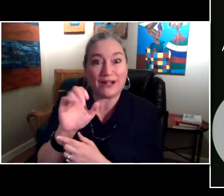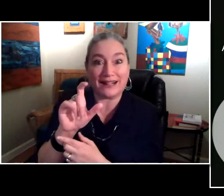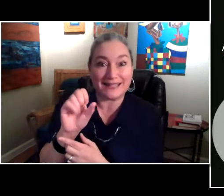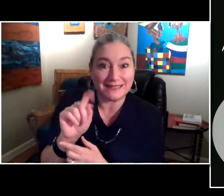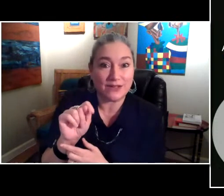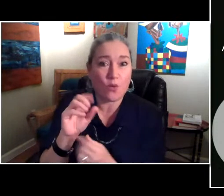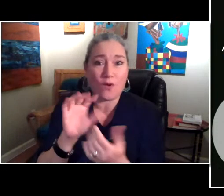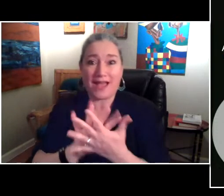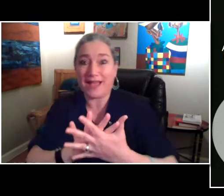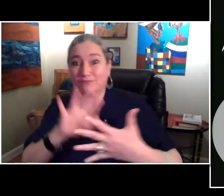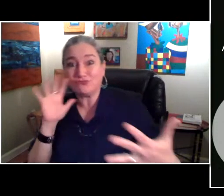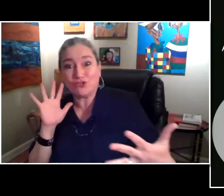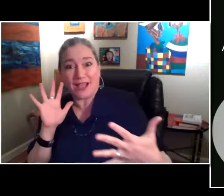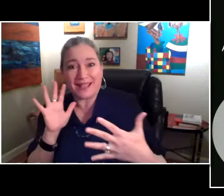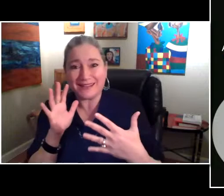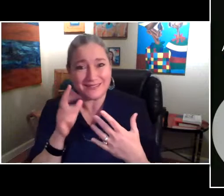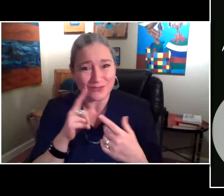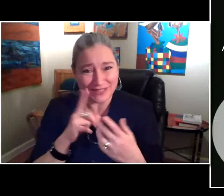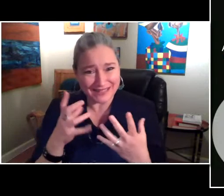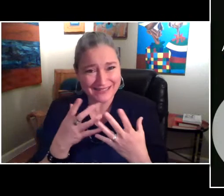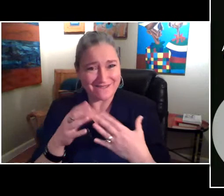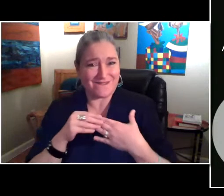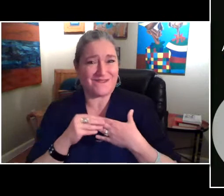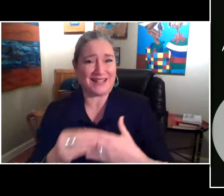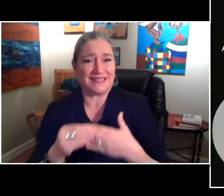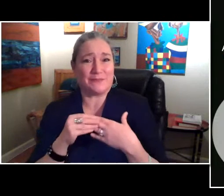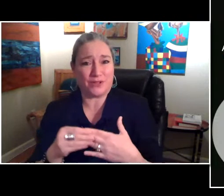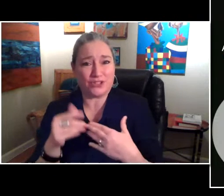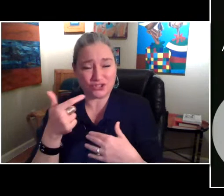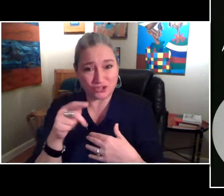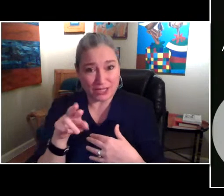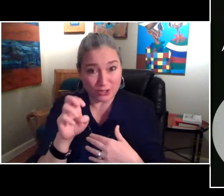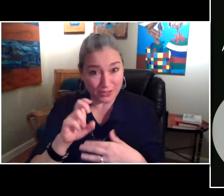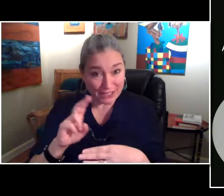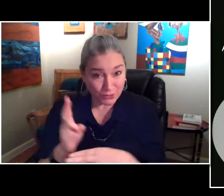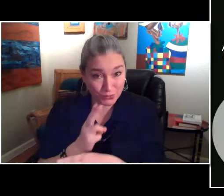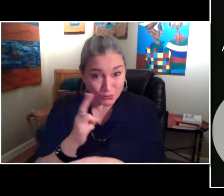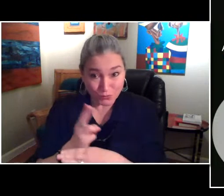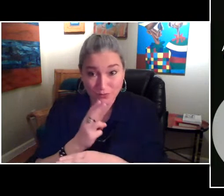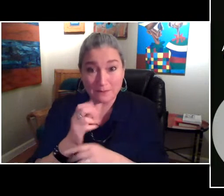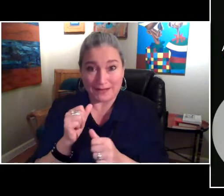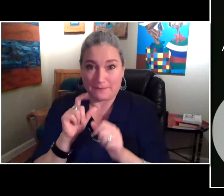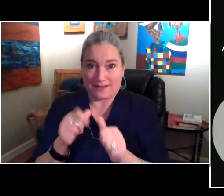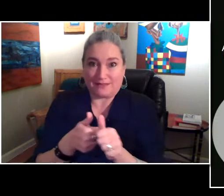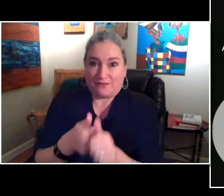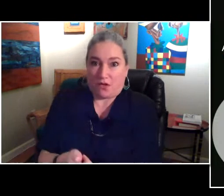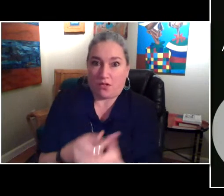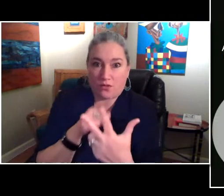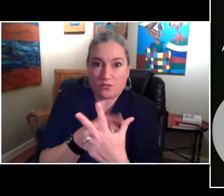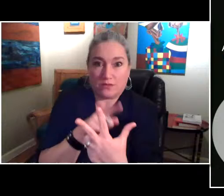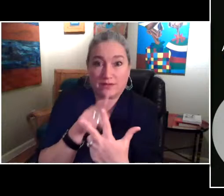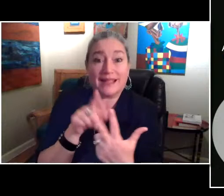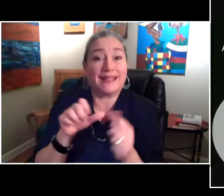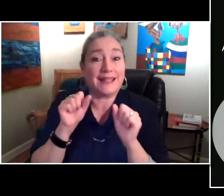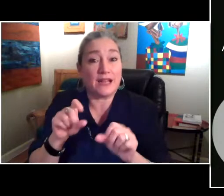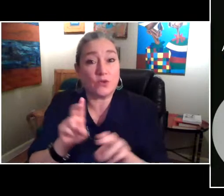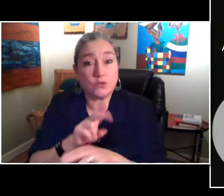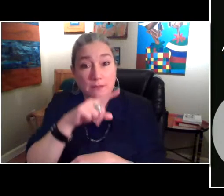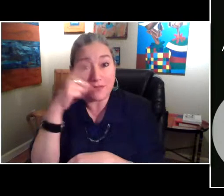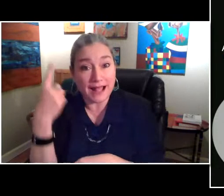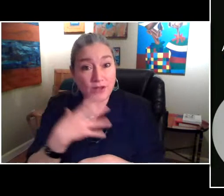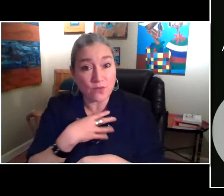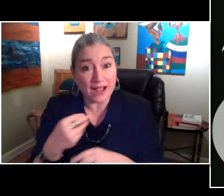into shapes and signs, and it can be realist or abstract. It's an extremely